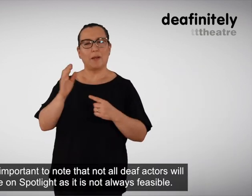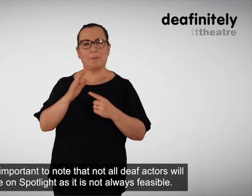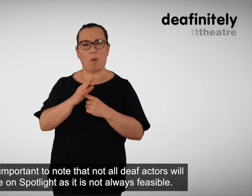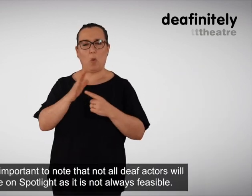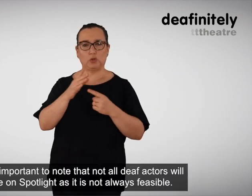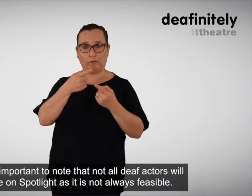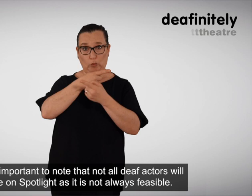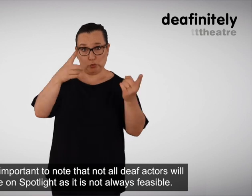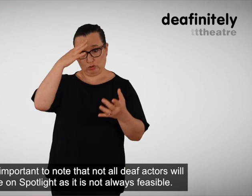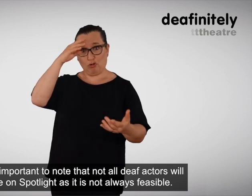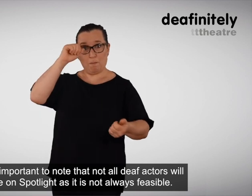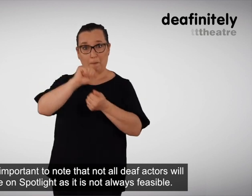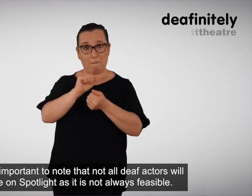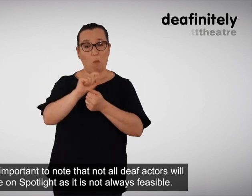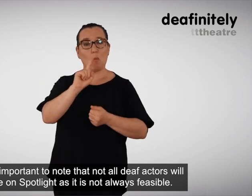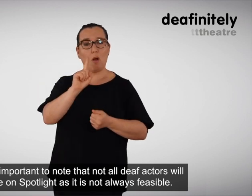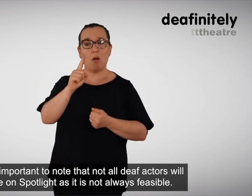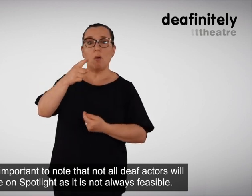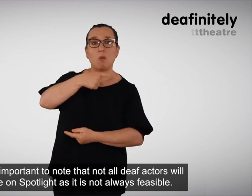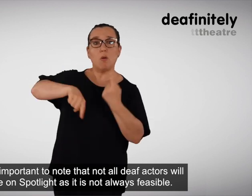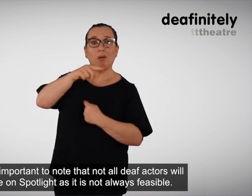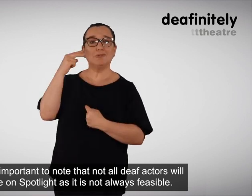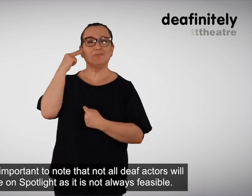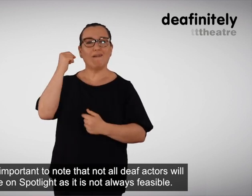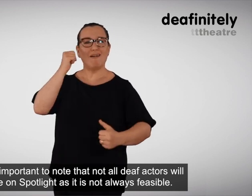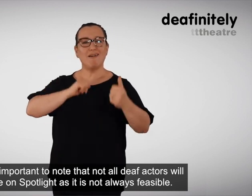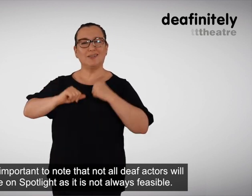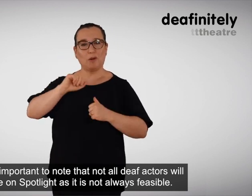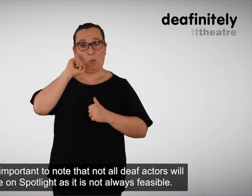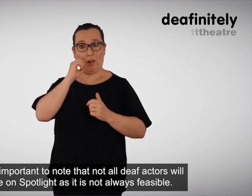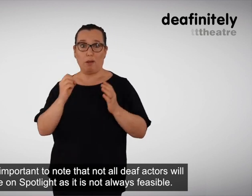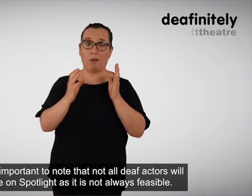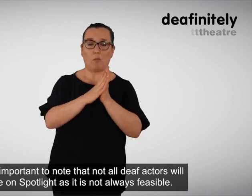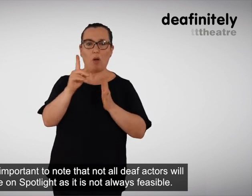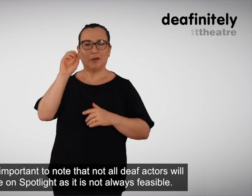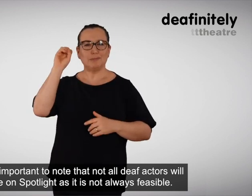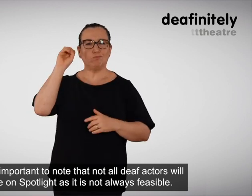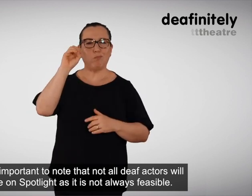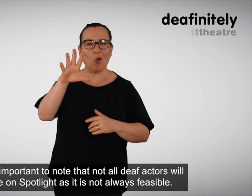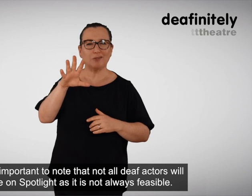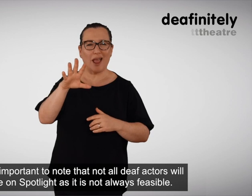It is important to note that not all deaf actors will be on spotlight, as it is not always